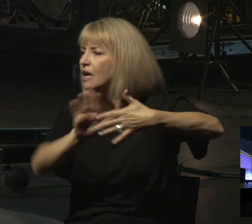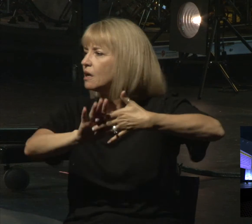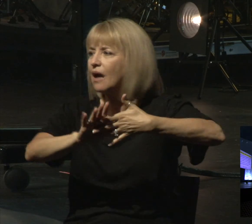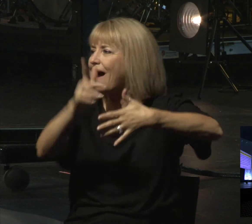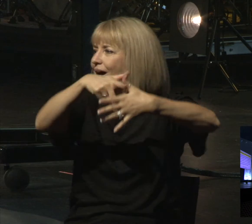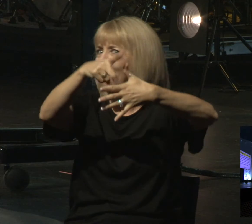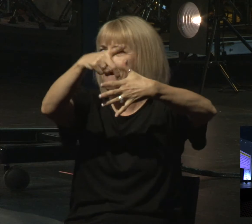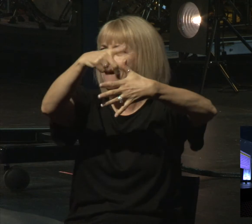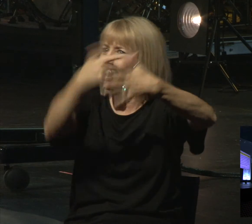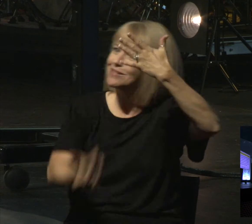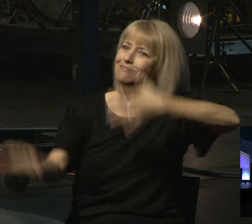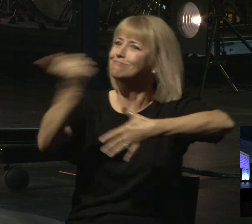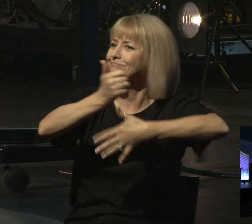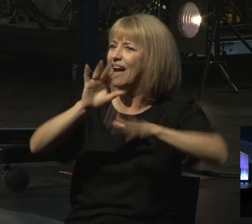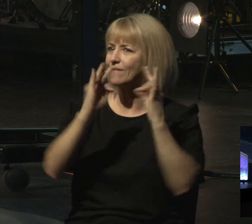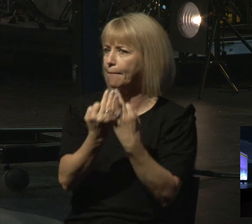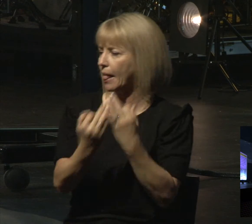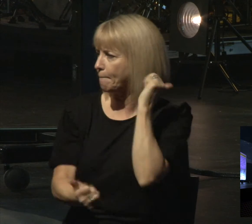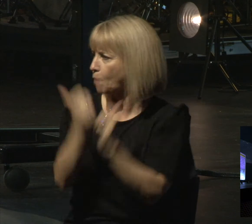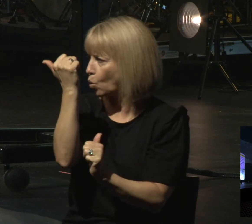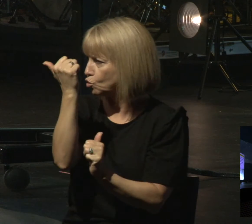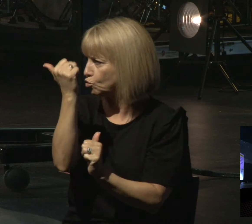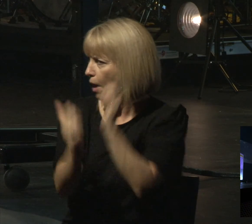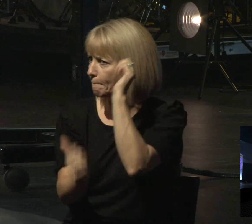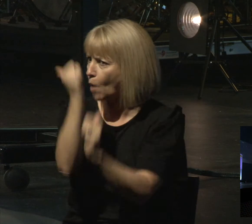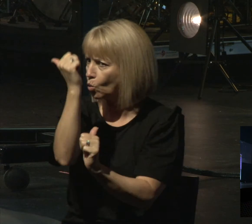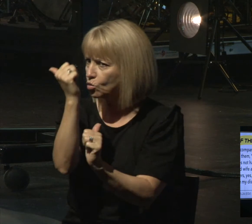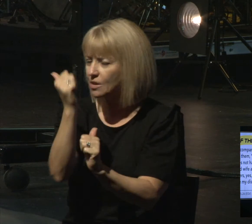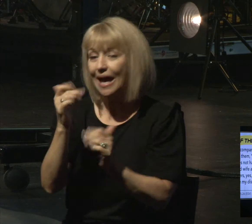bad, but I need to be above all of it.